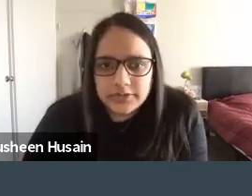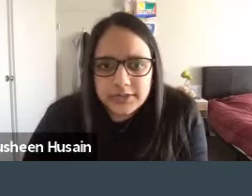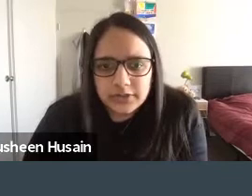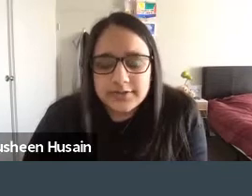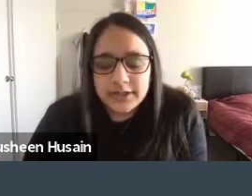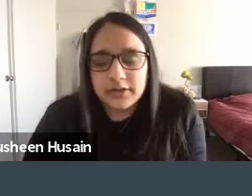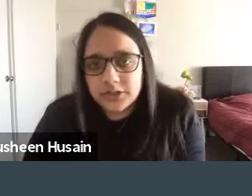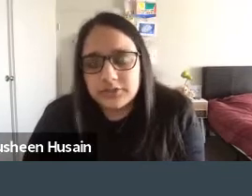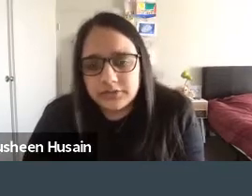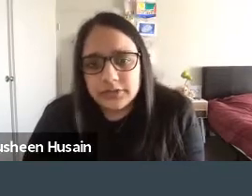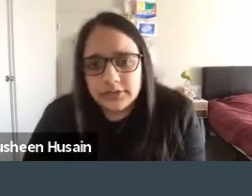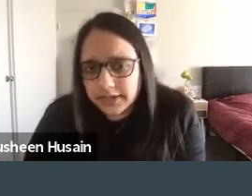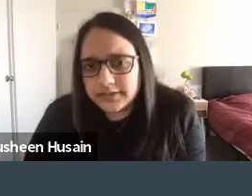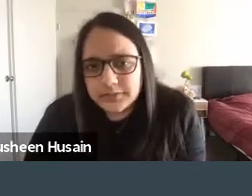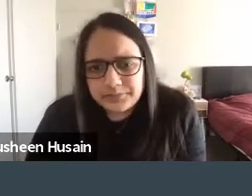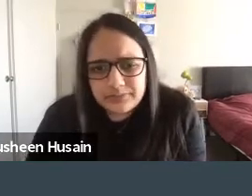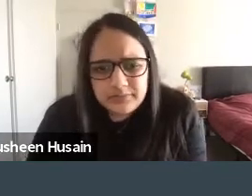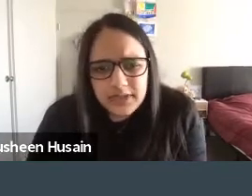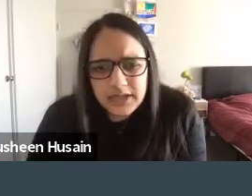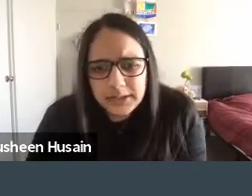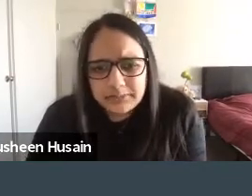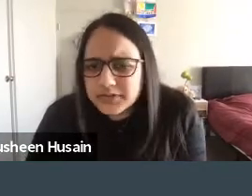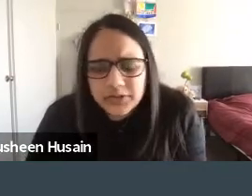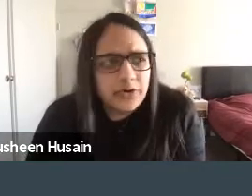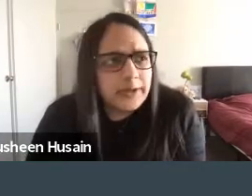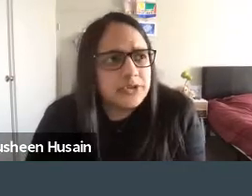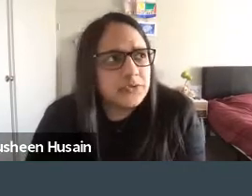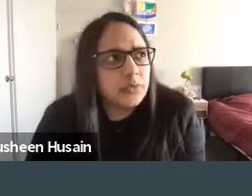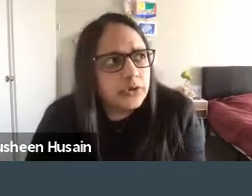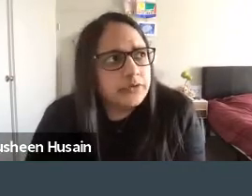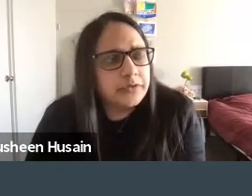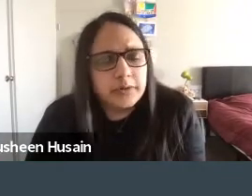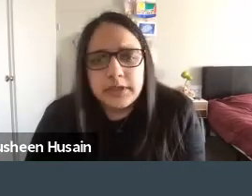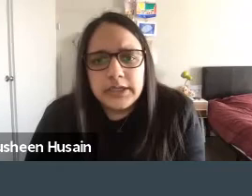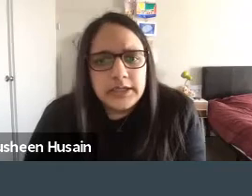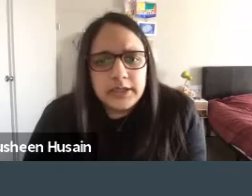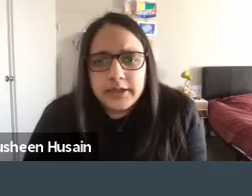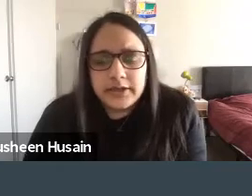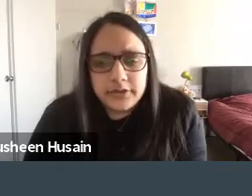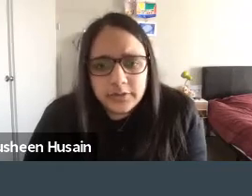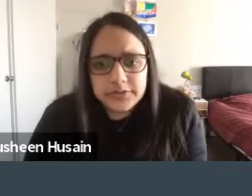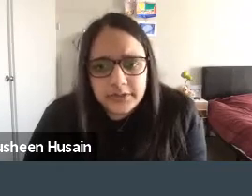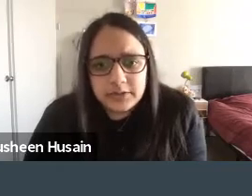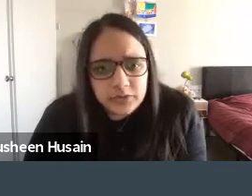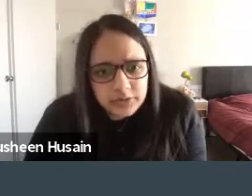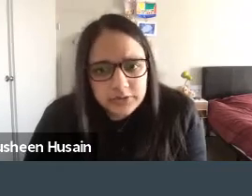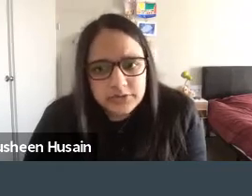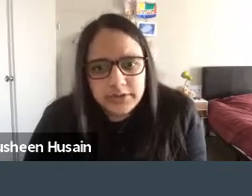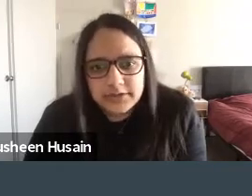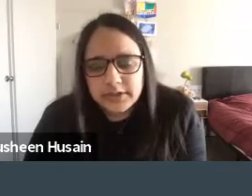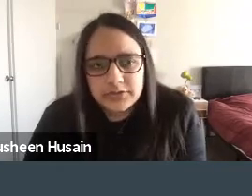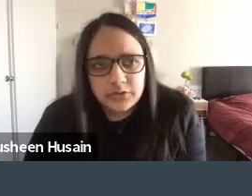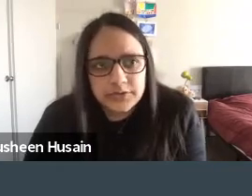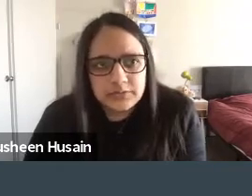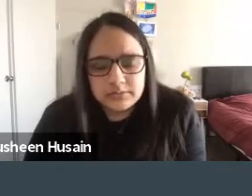Chicago in particular, segregation of different kinds. Mostly though, I am just a reporter from an underrepresented community who is